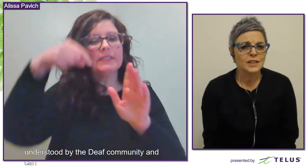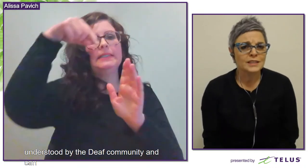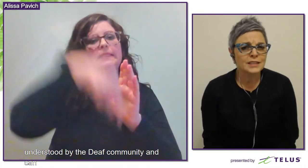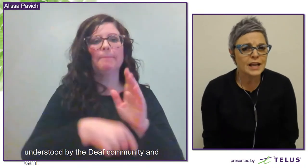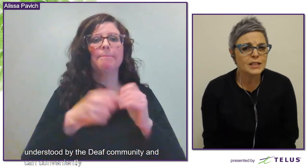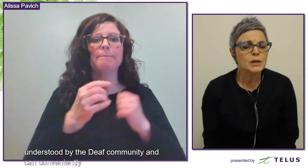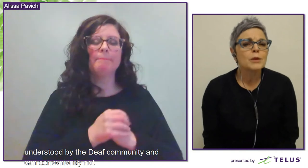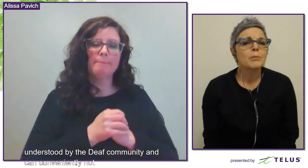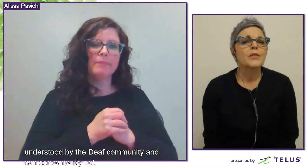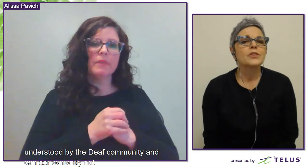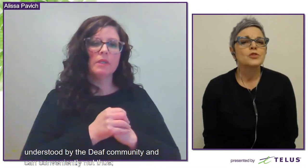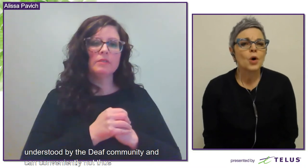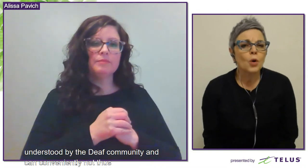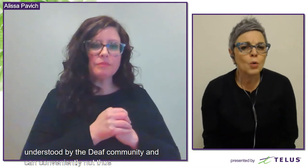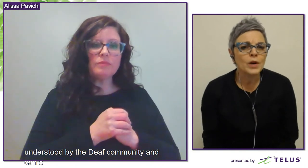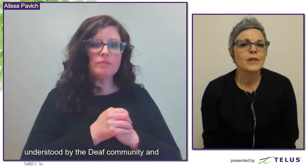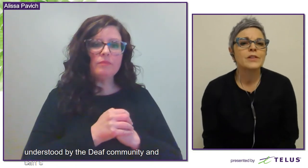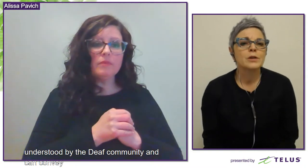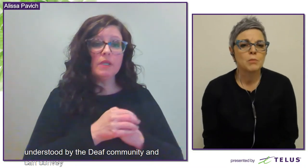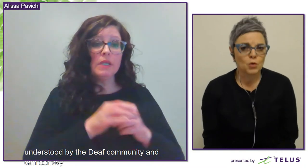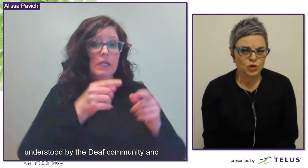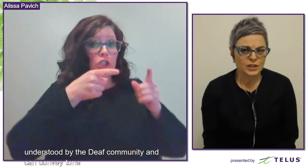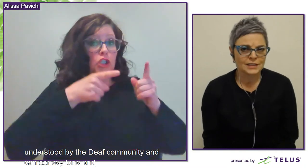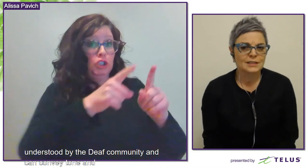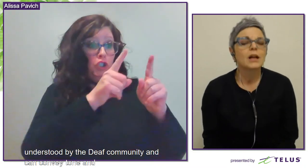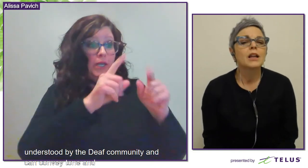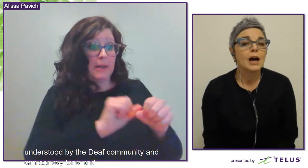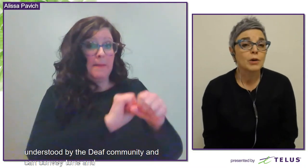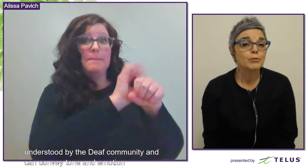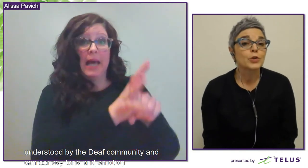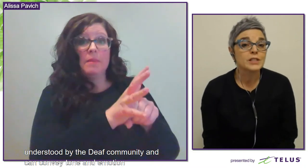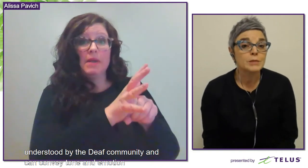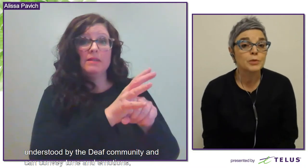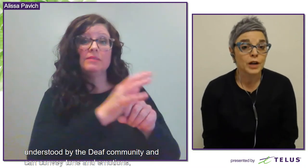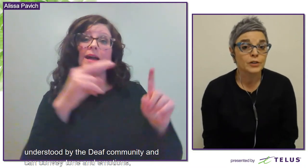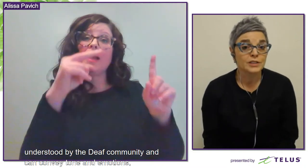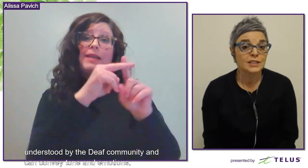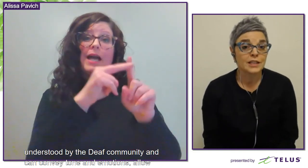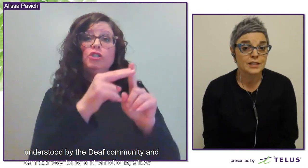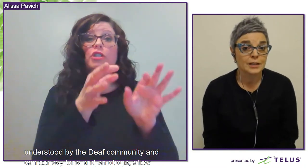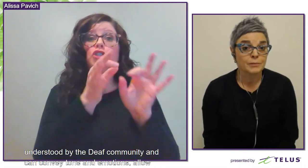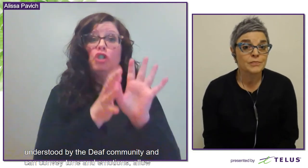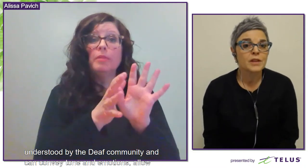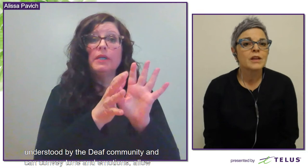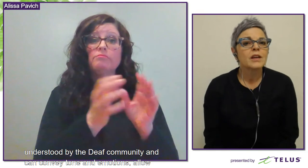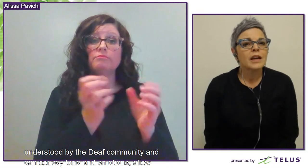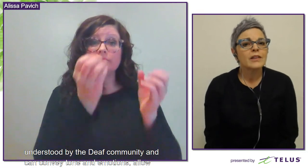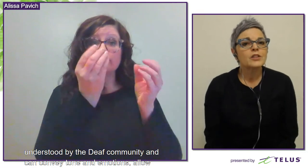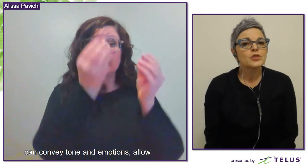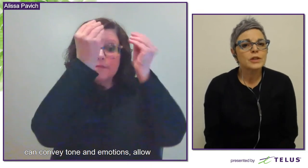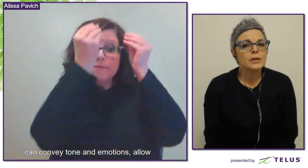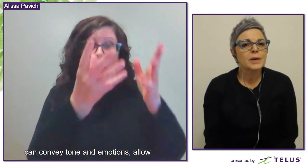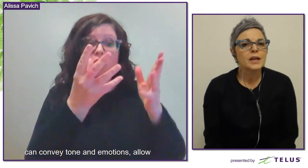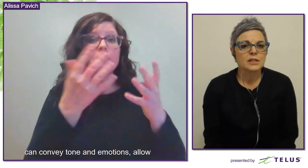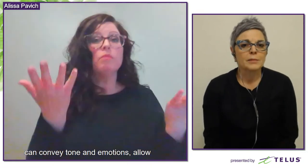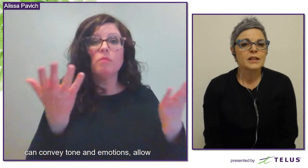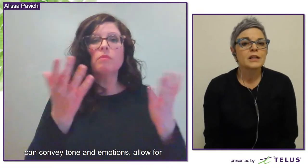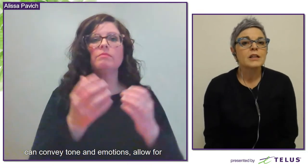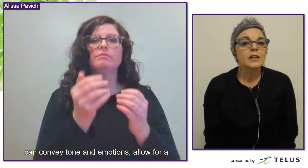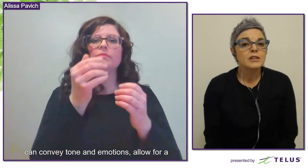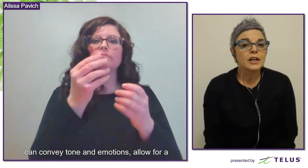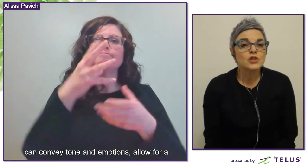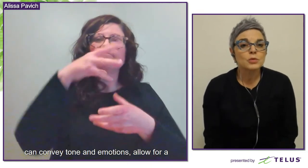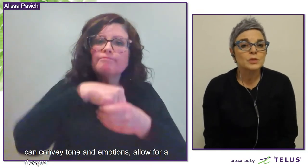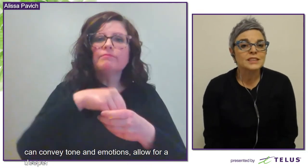only what is said, but the tone and the emotions, allowing for a deeper understanding. And then during the